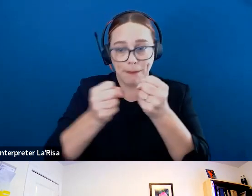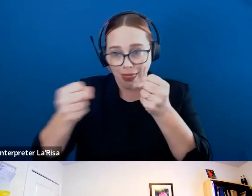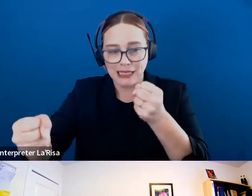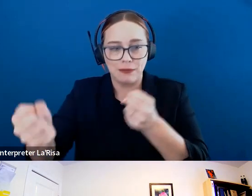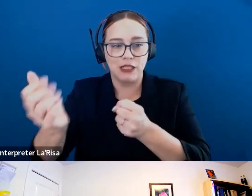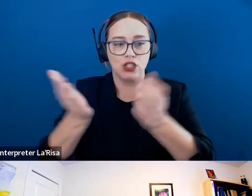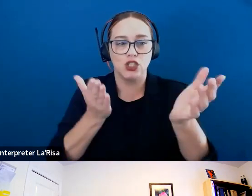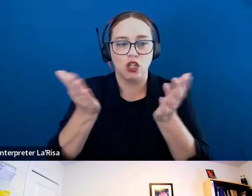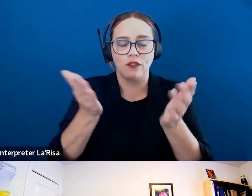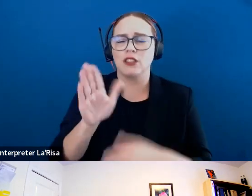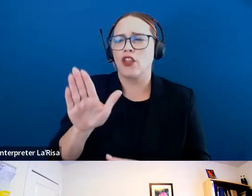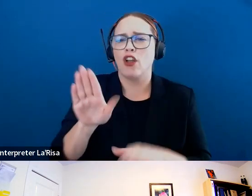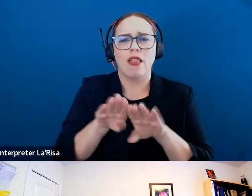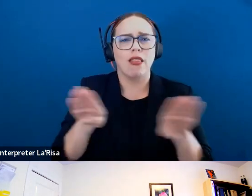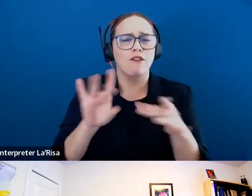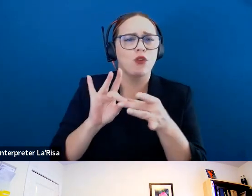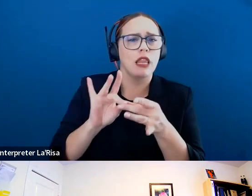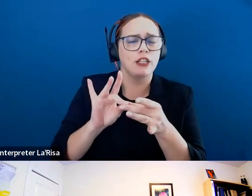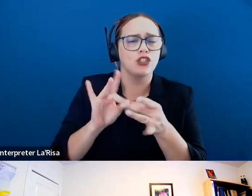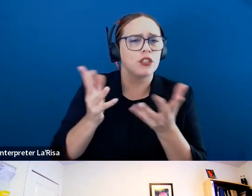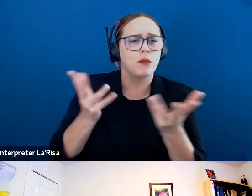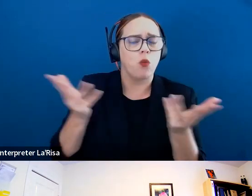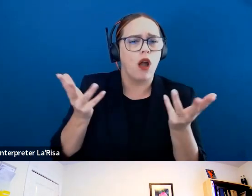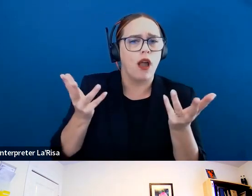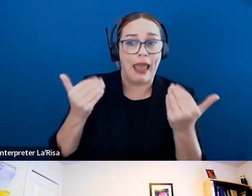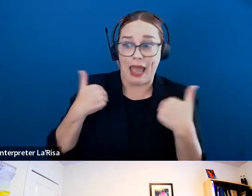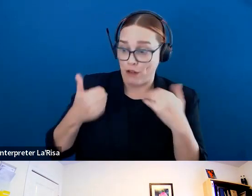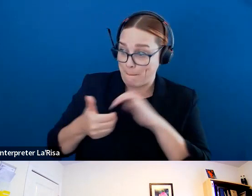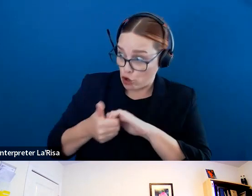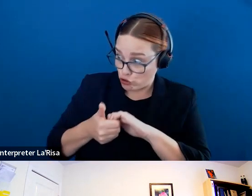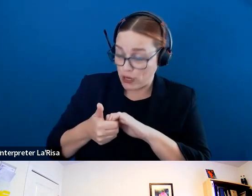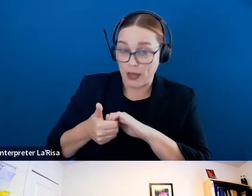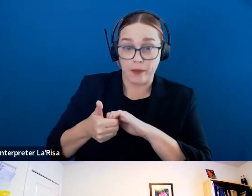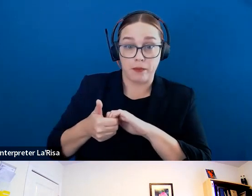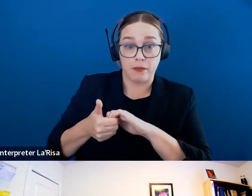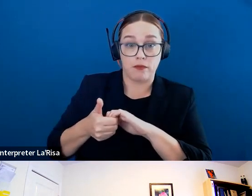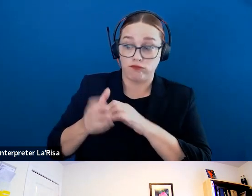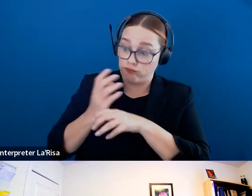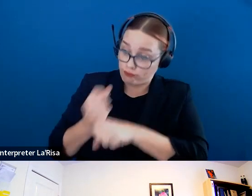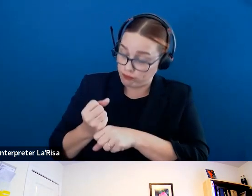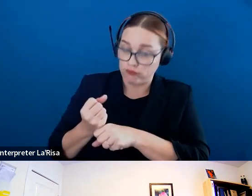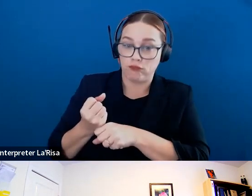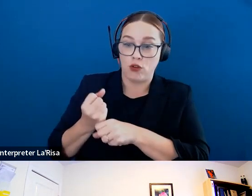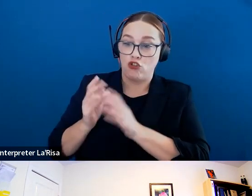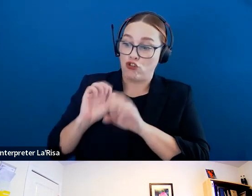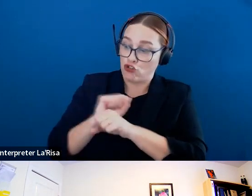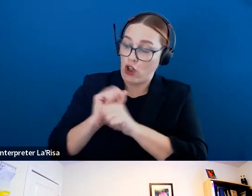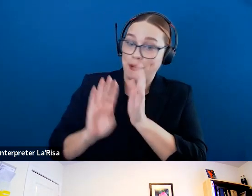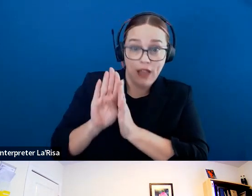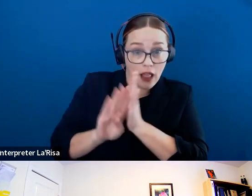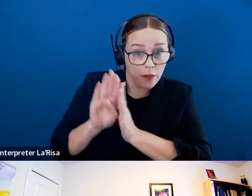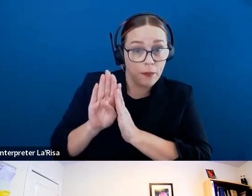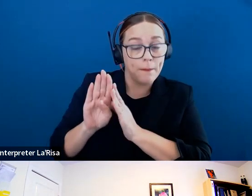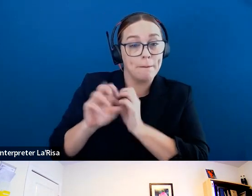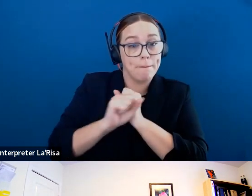level of relationship with employers? Do they have those employer partnerships? Are they doing job development and marketing to the business